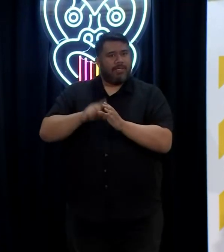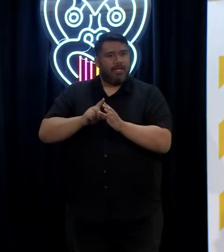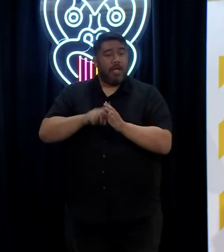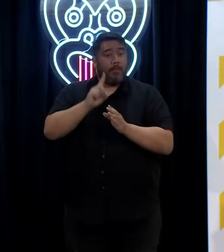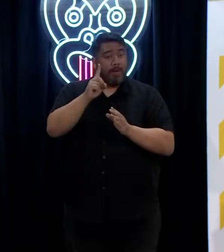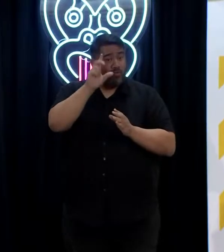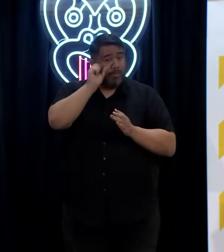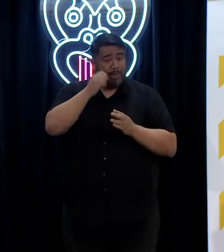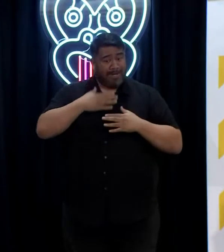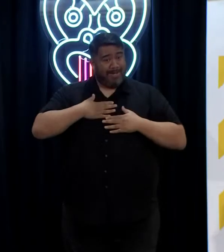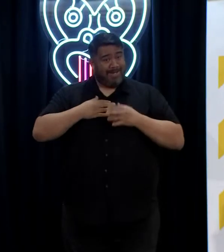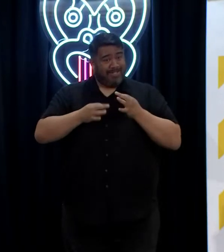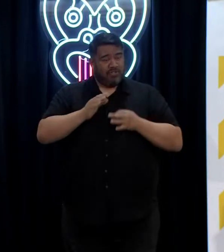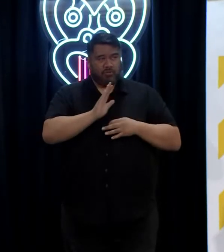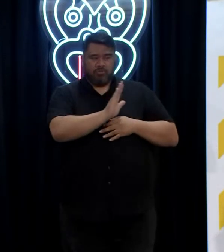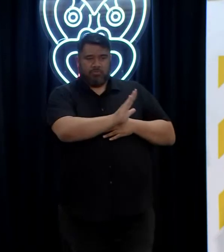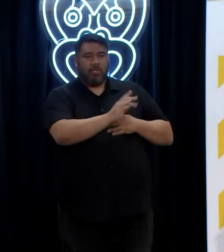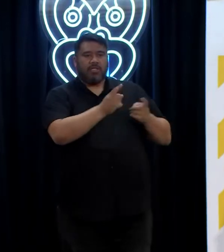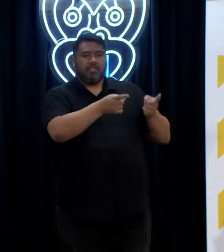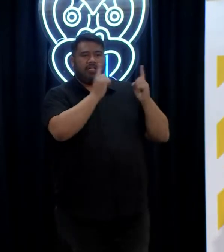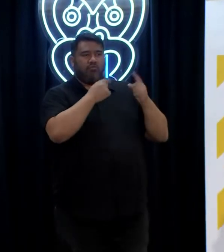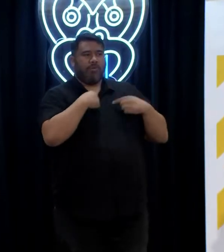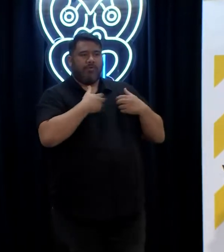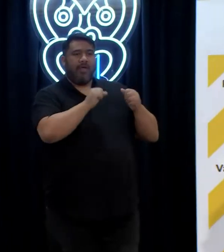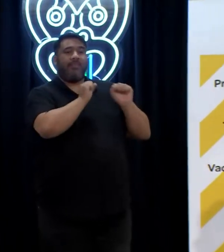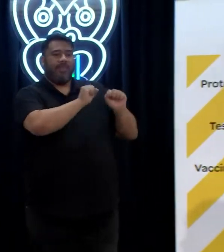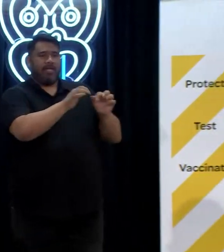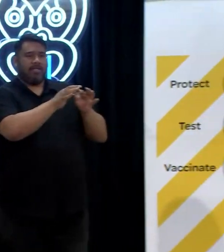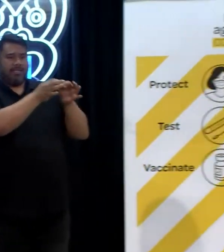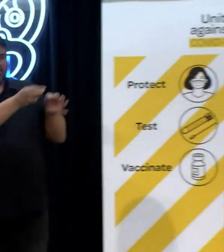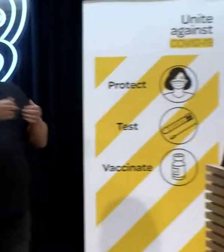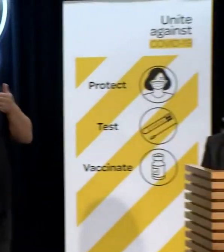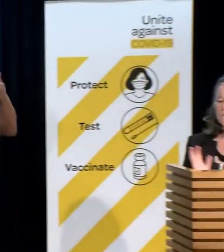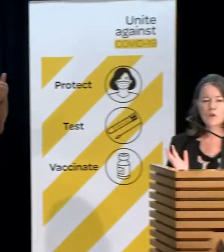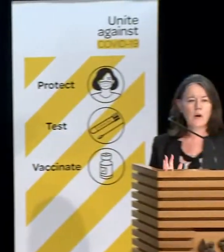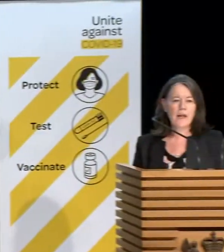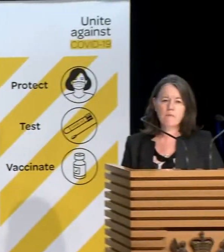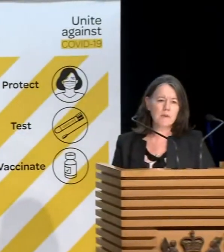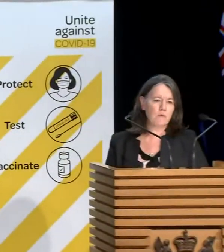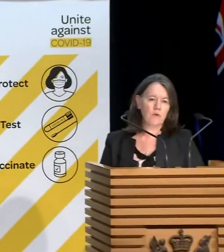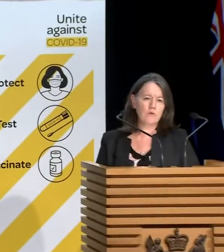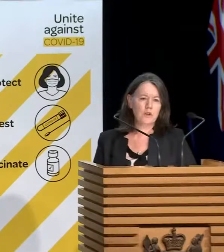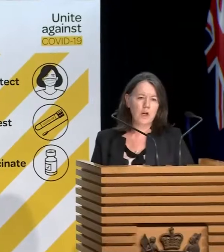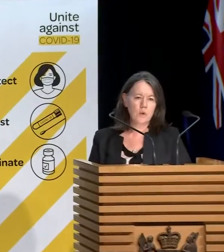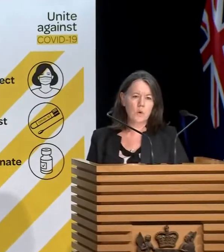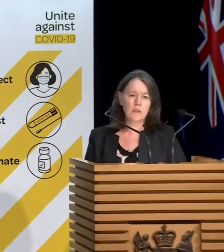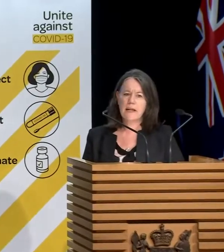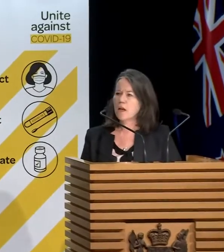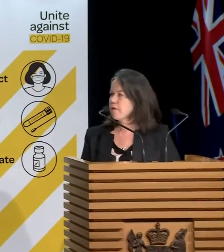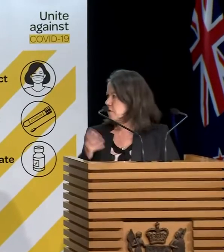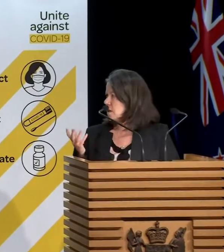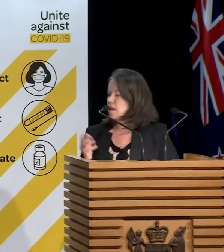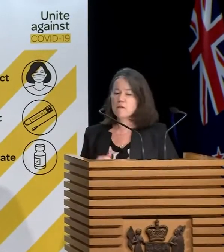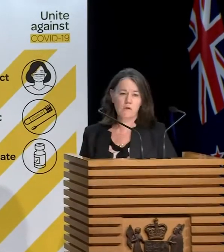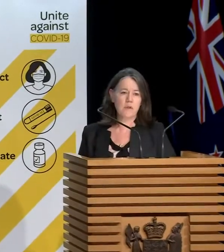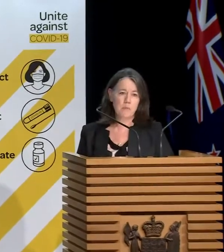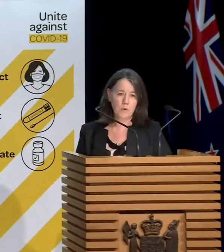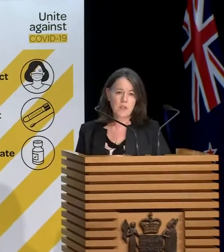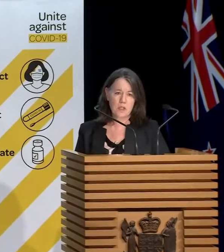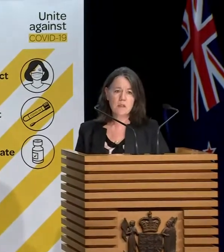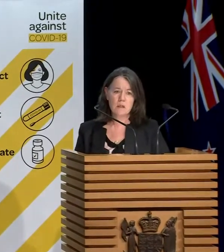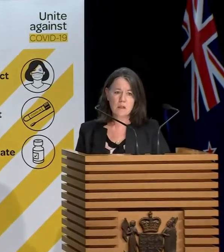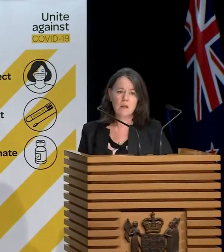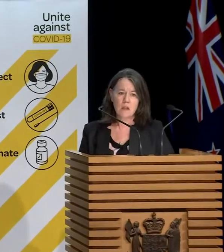decision the Director General takes, completely independent of government. Did you want to? No, I haven't been involved at all in that, other than to say that